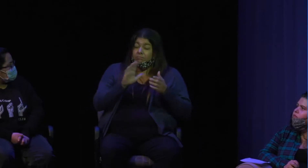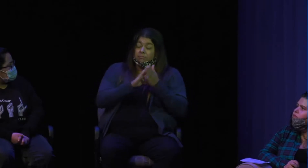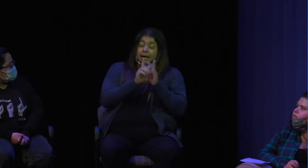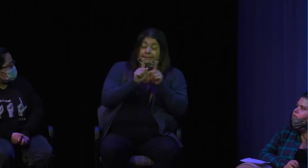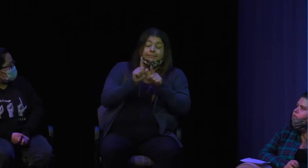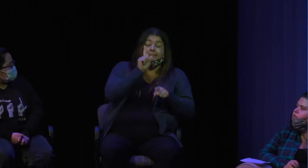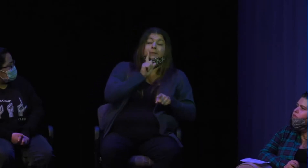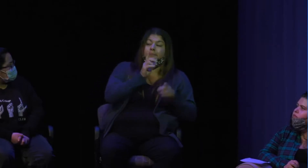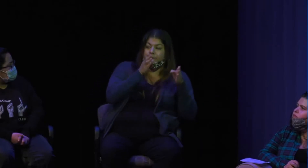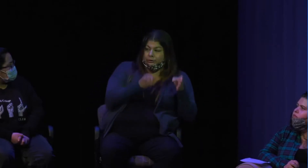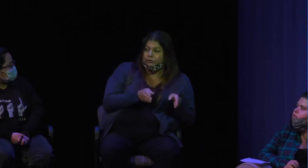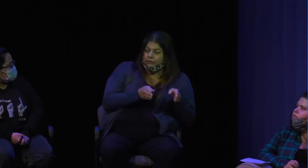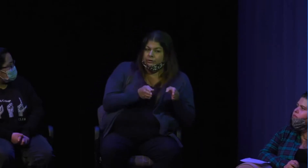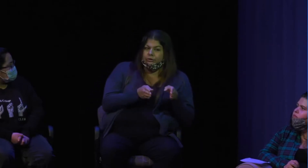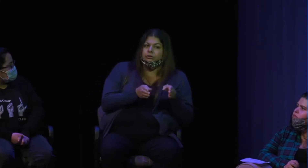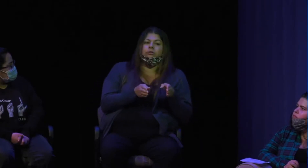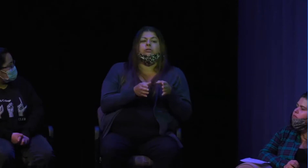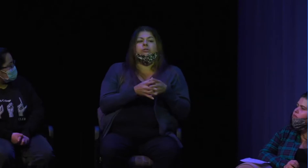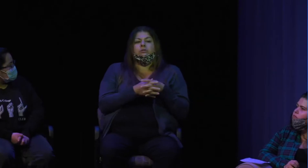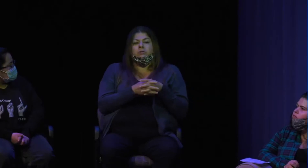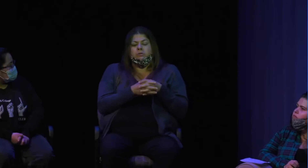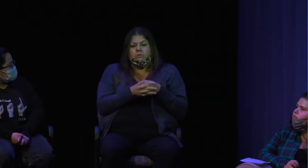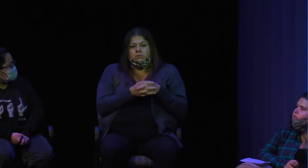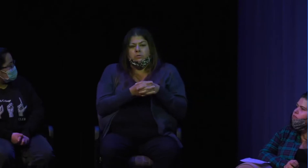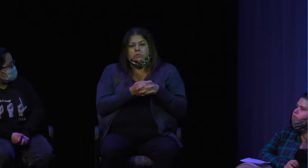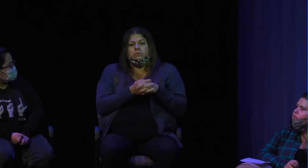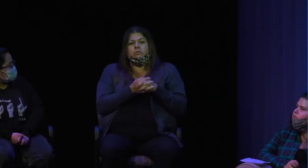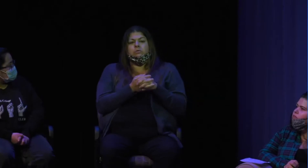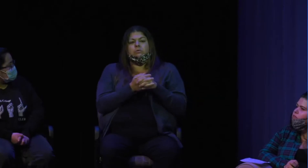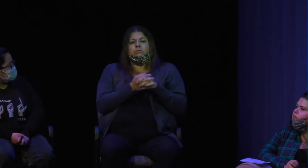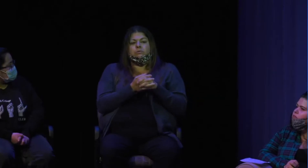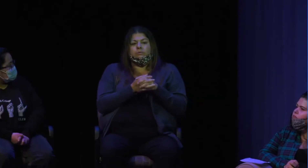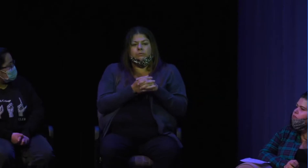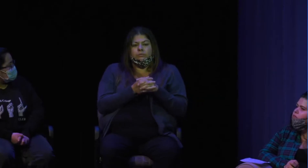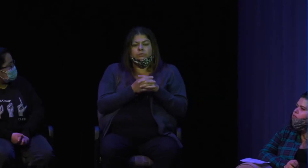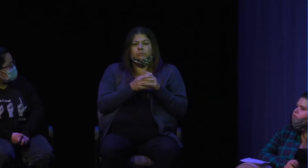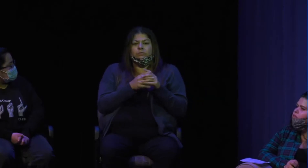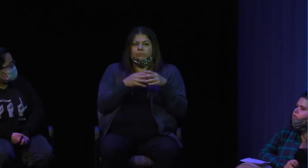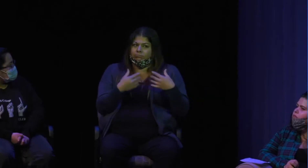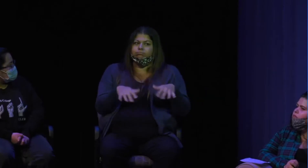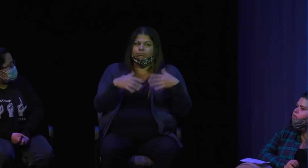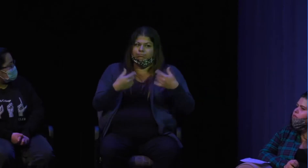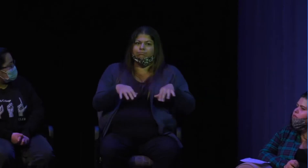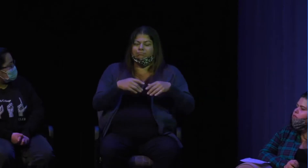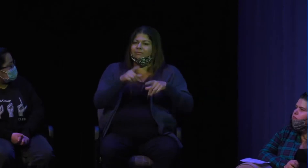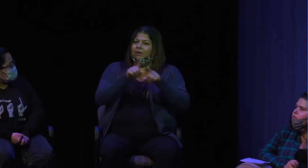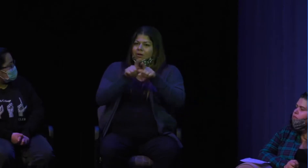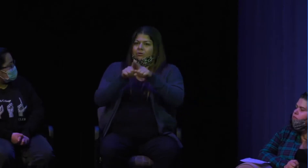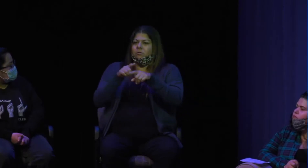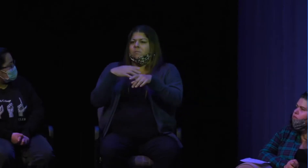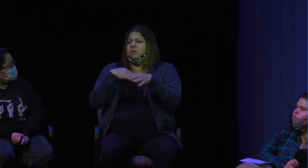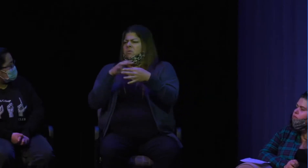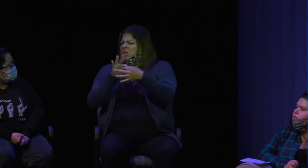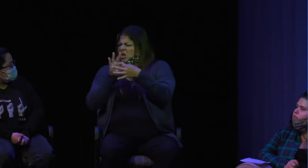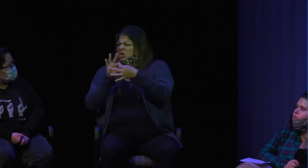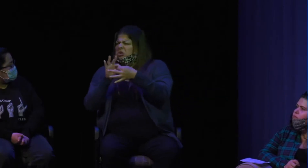transition my lifestyle and really just accept myself as a deaf person.